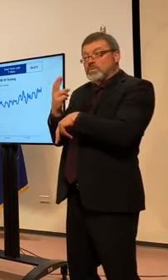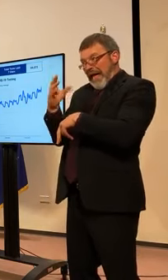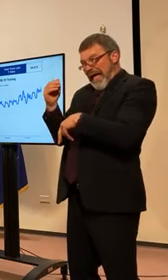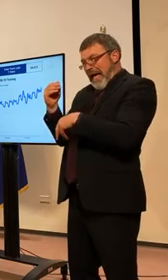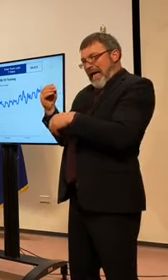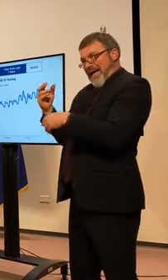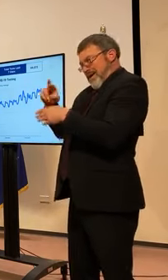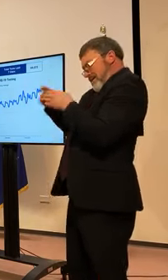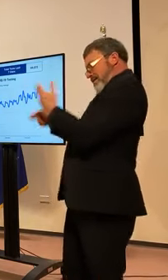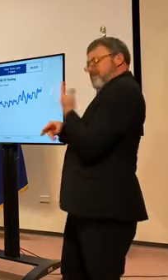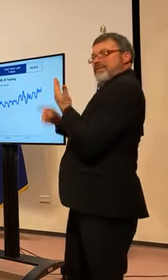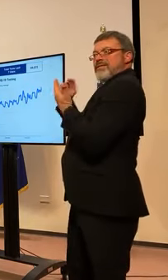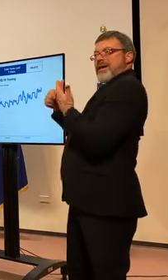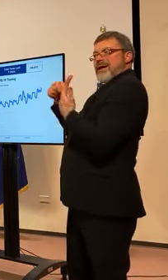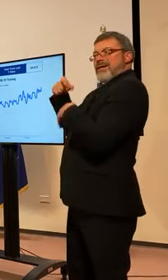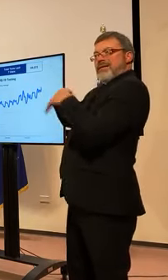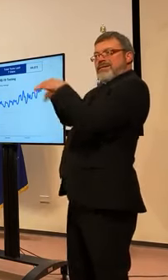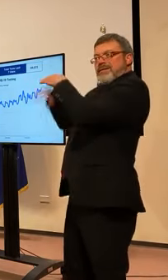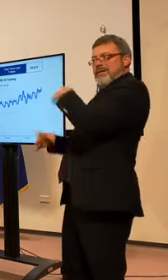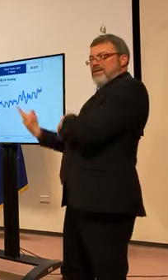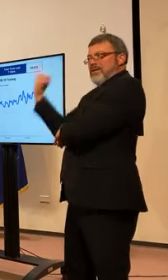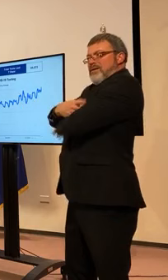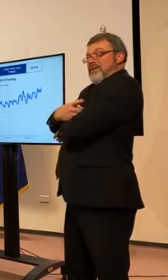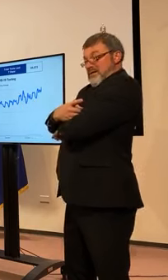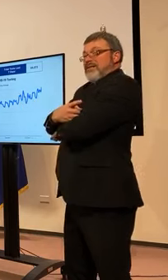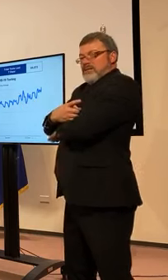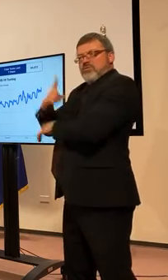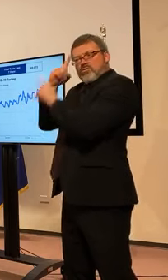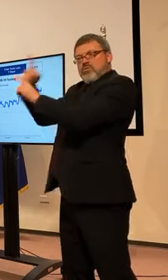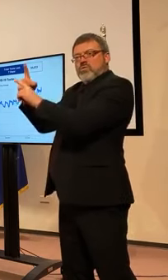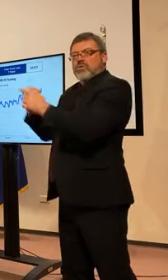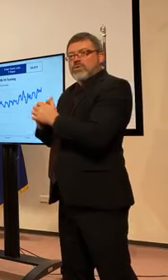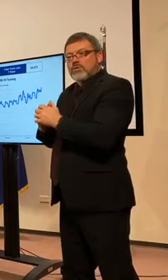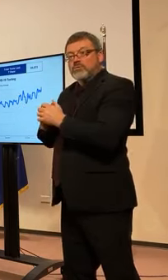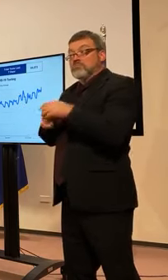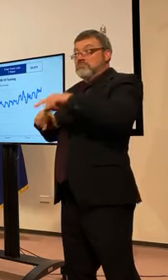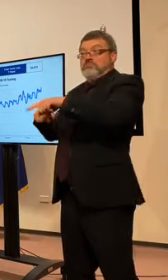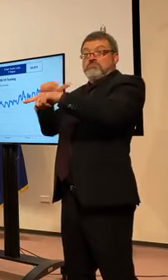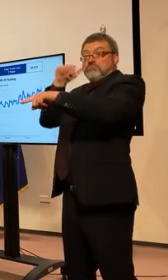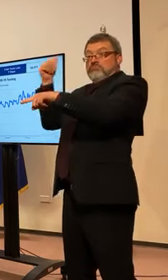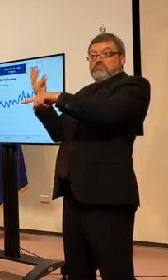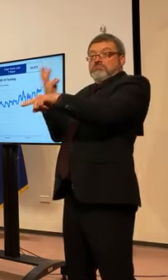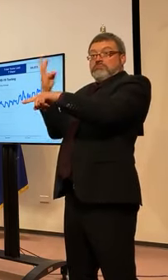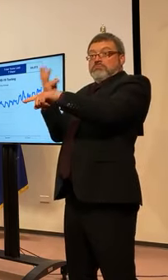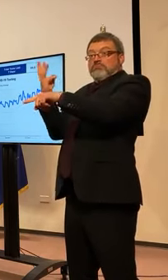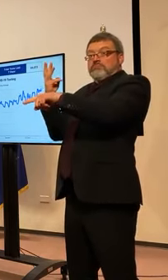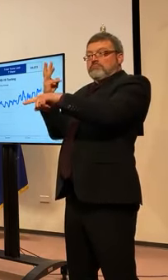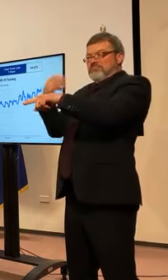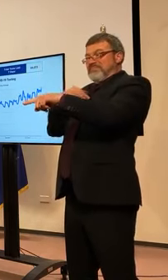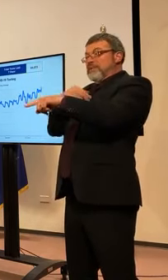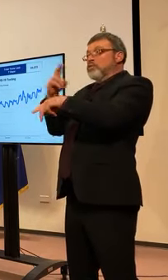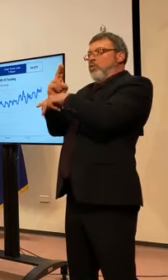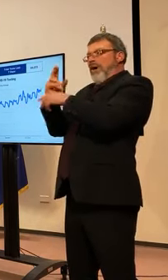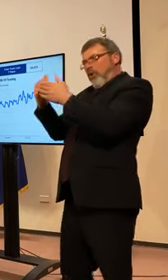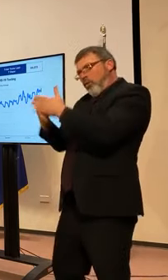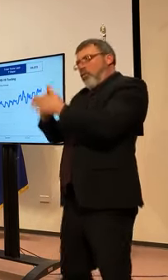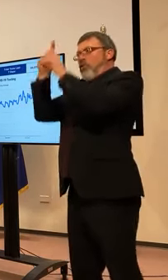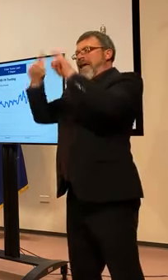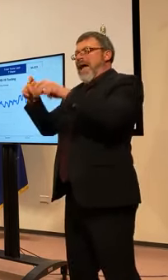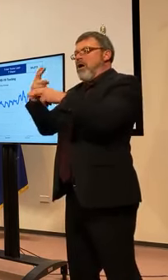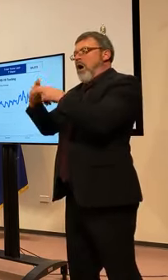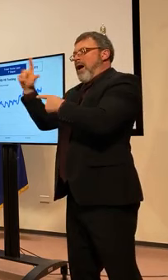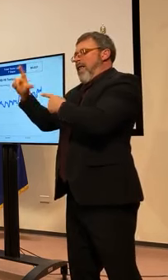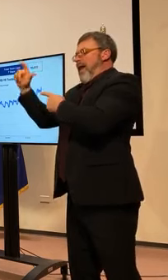sites on Wednesday, we are using LAMP tests at locations throughout the state. LAMP tests offer